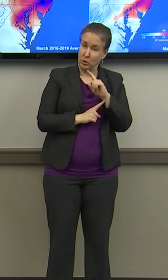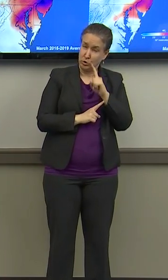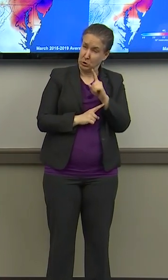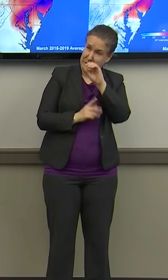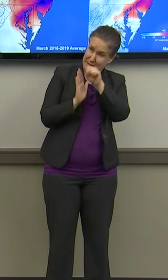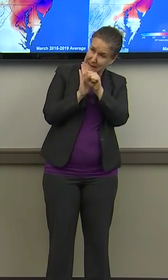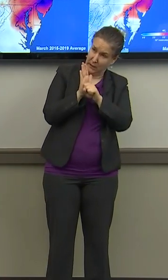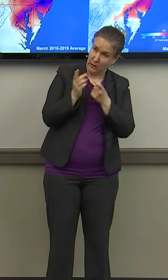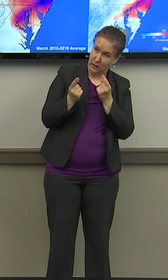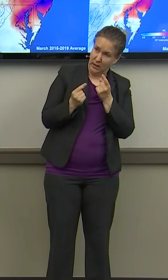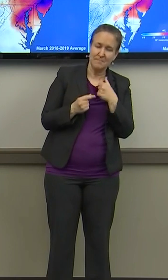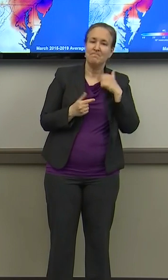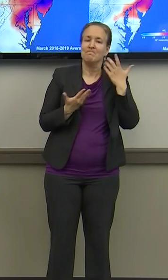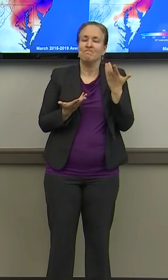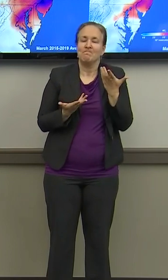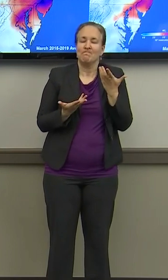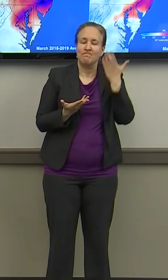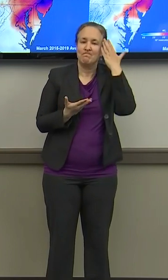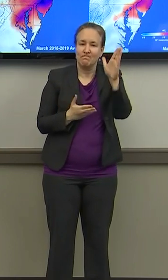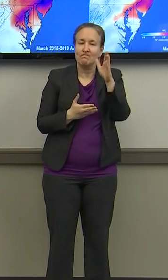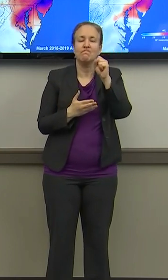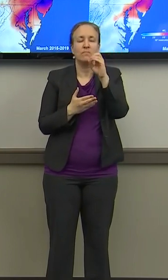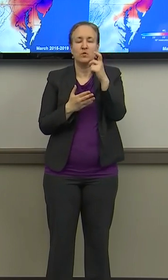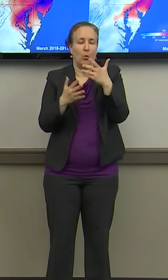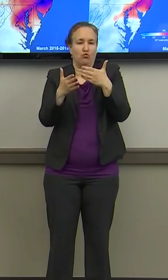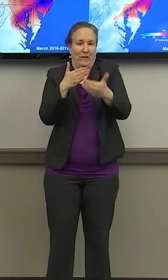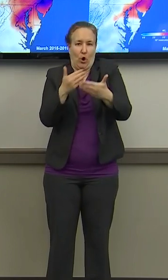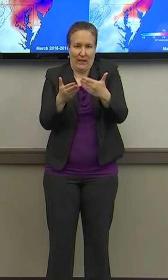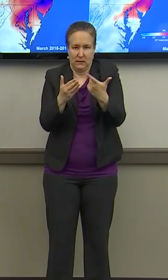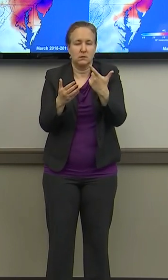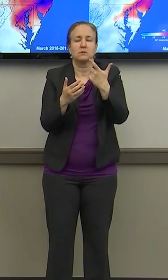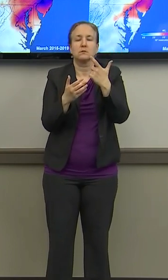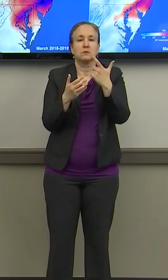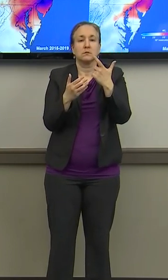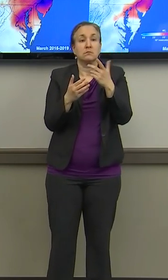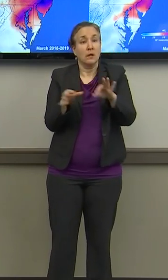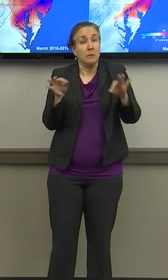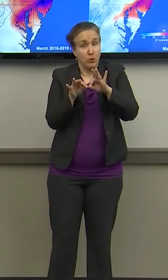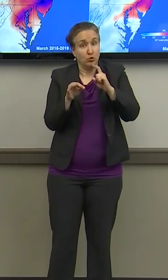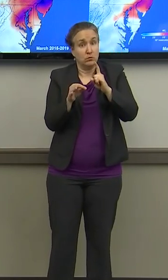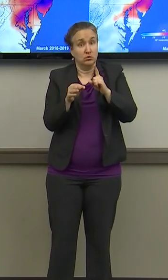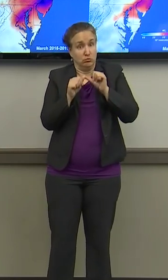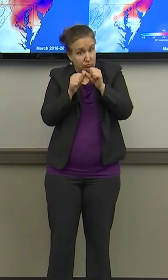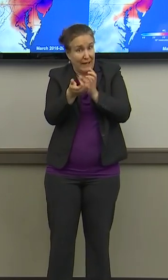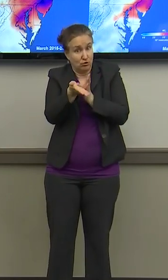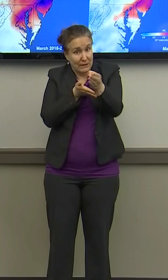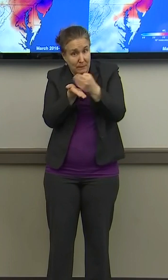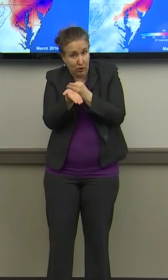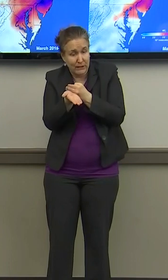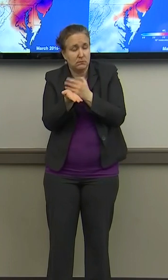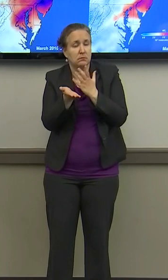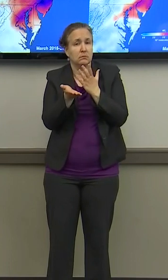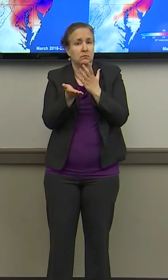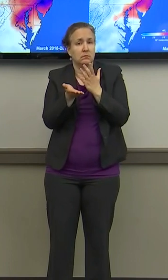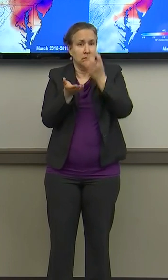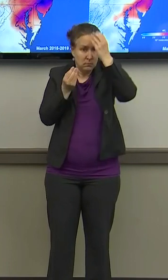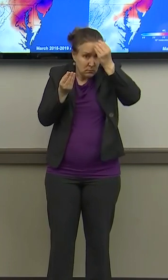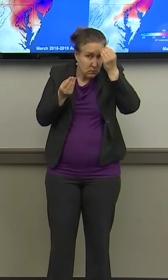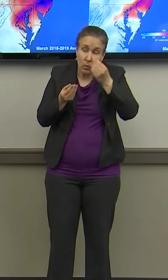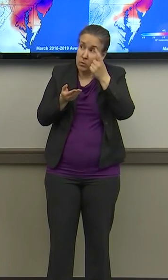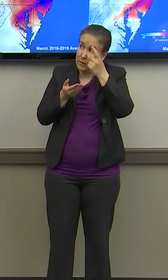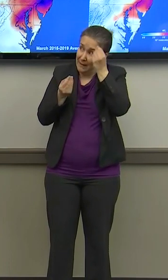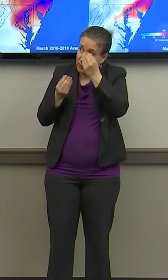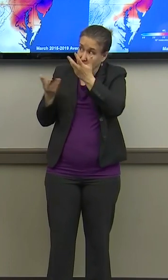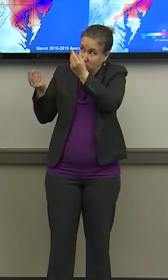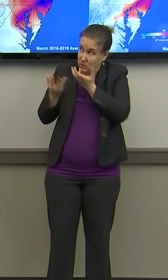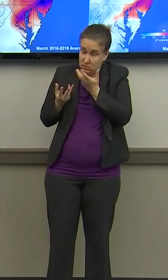state's been doing. So regardless, in an effort to be as transparent and share with you what we have